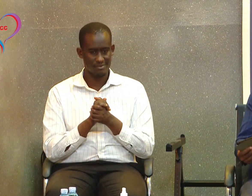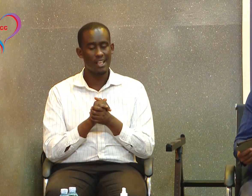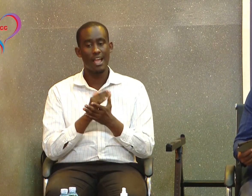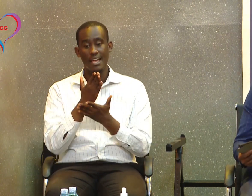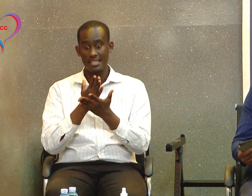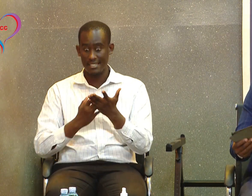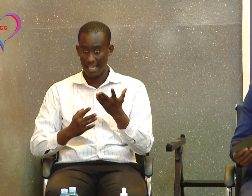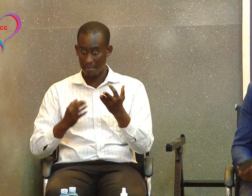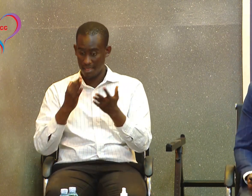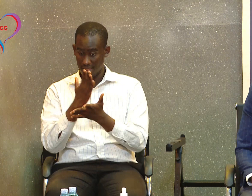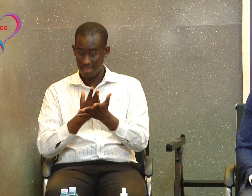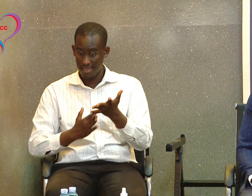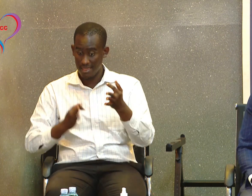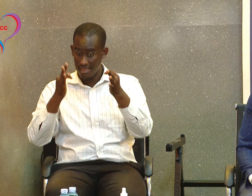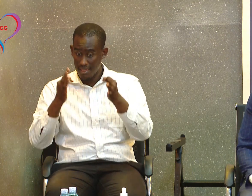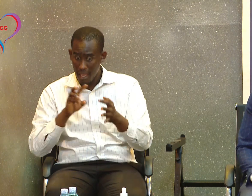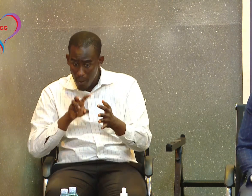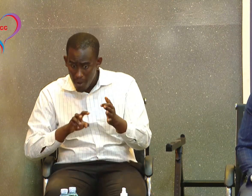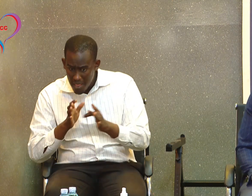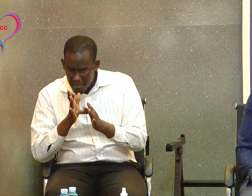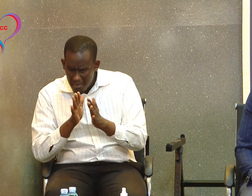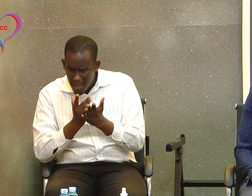wish this was not even written.